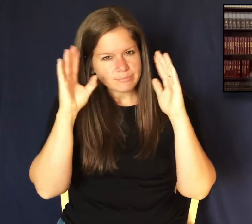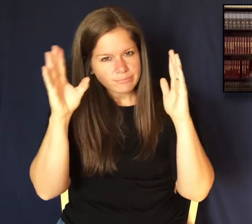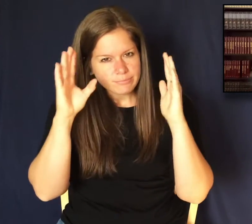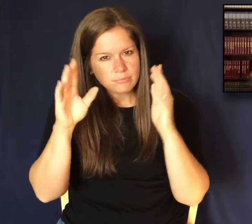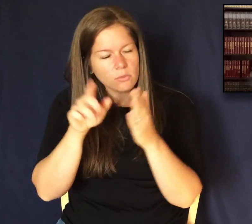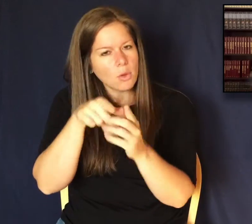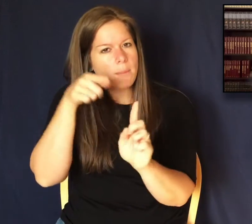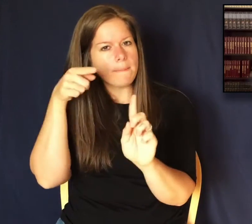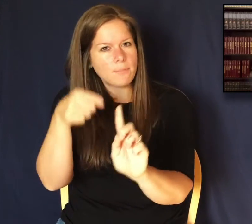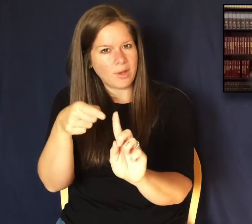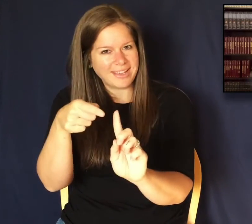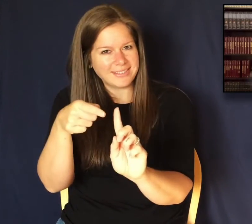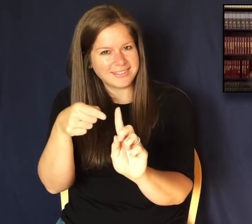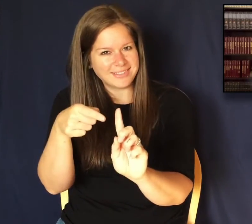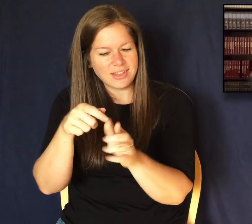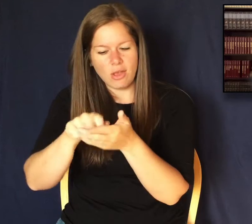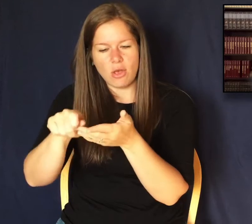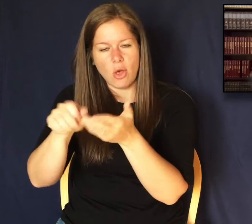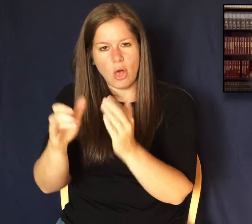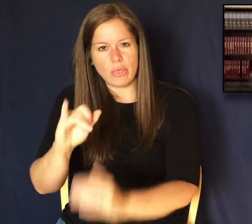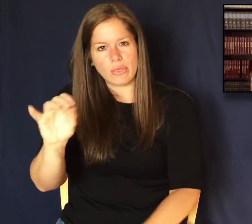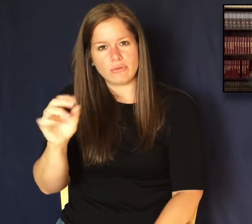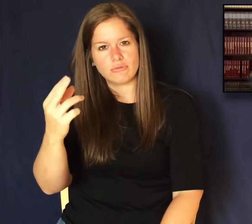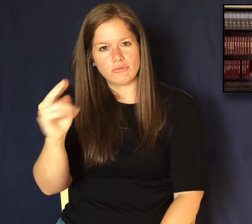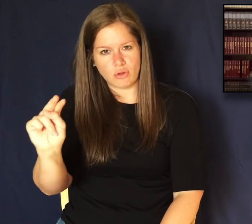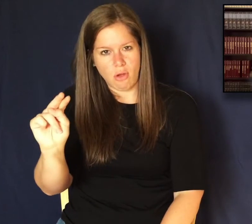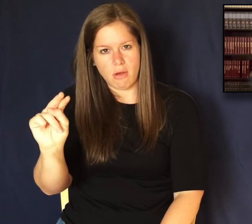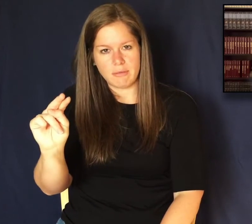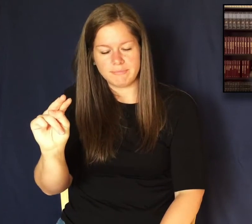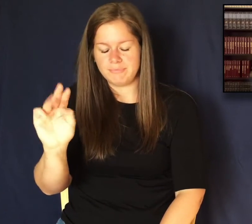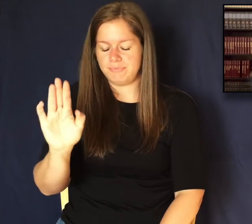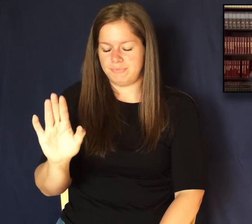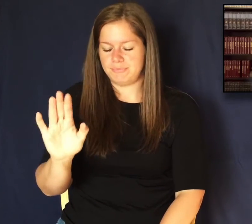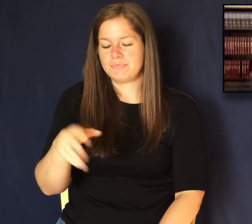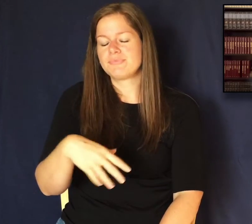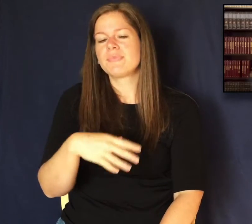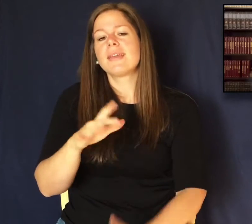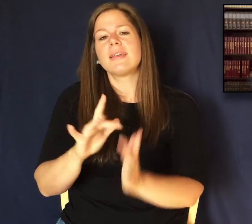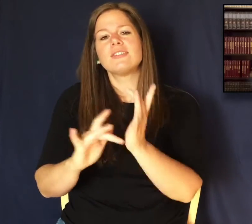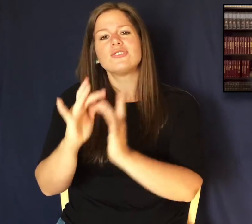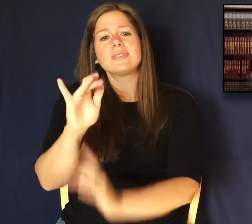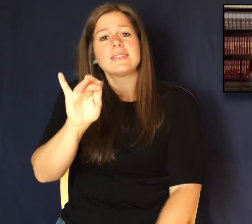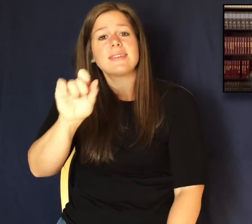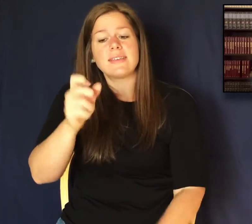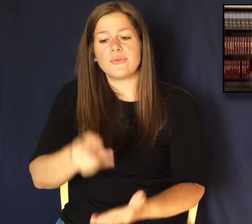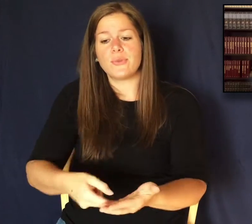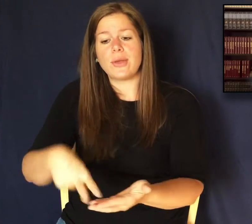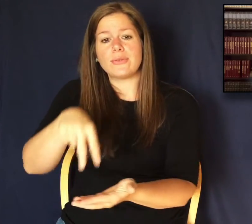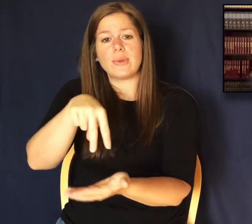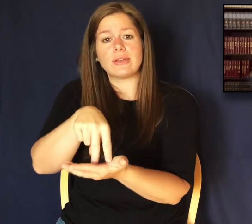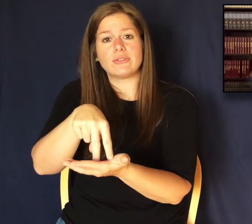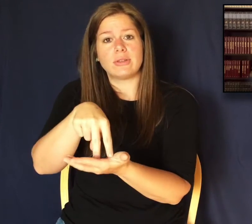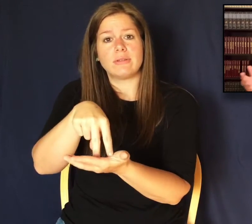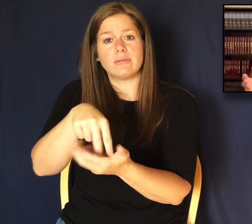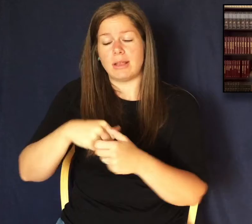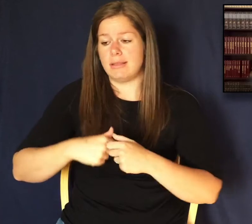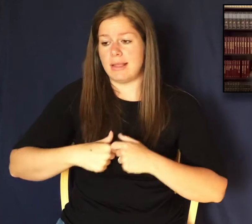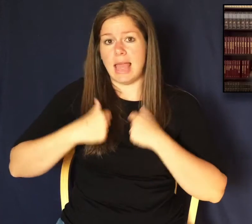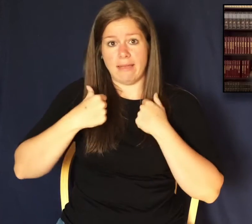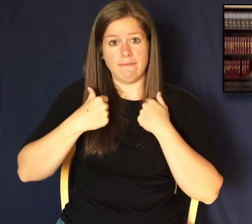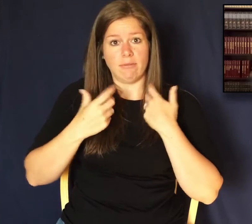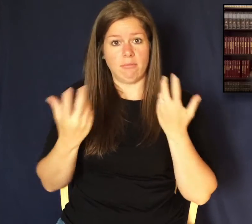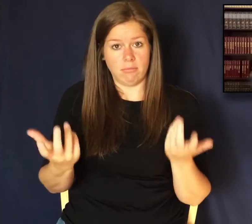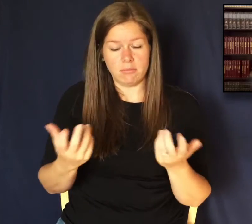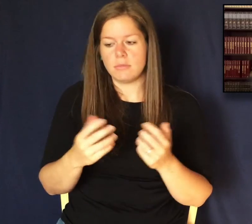conveying through Jesus in this gospel. He is the resurrection. He is the life. Soon in